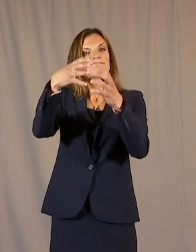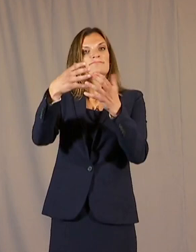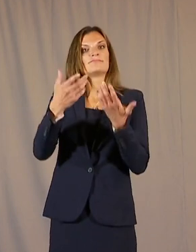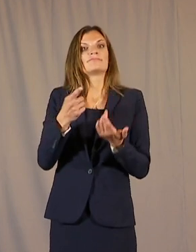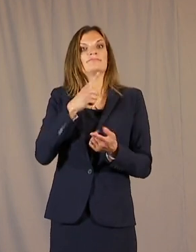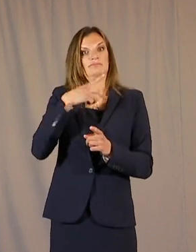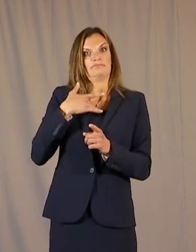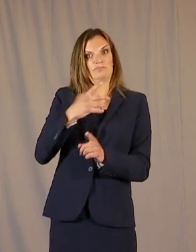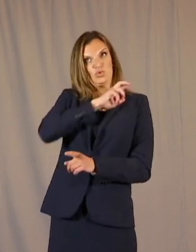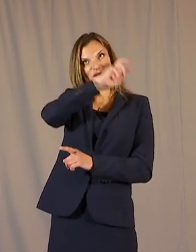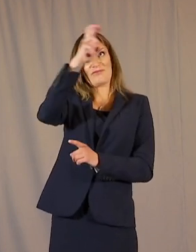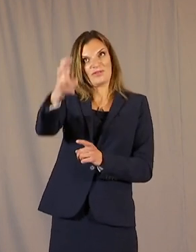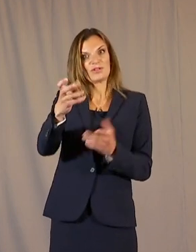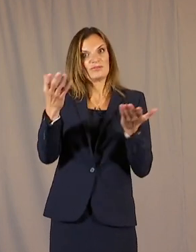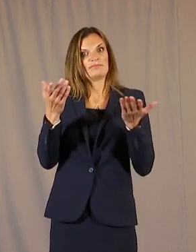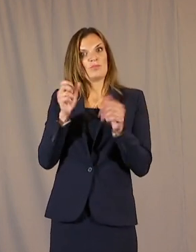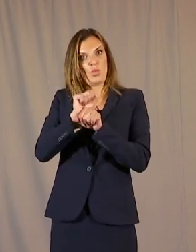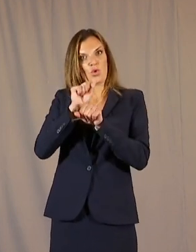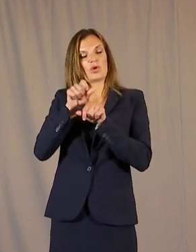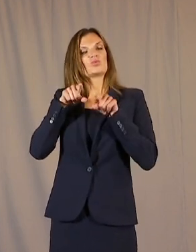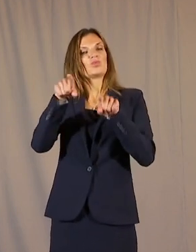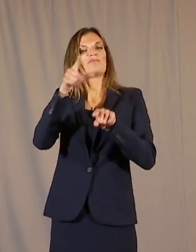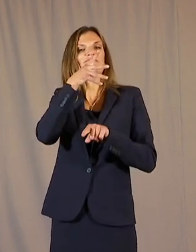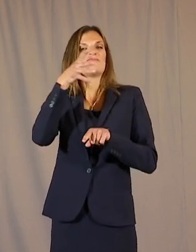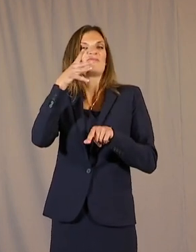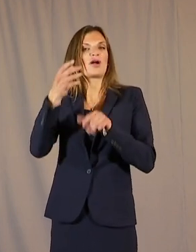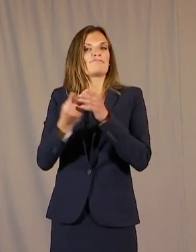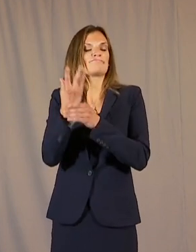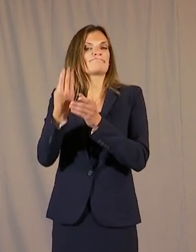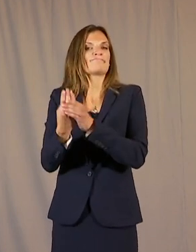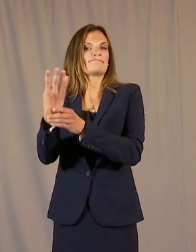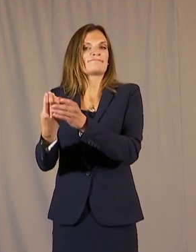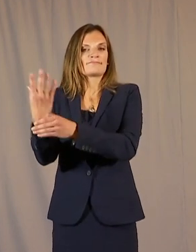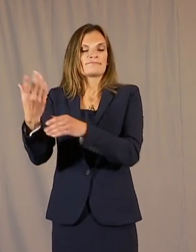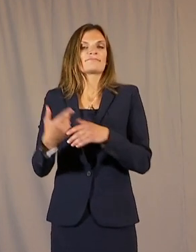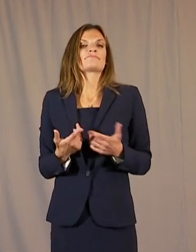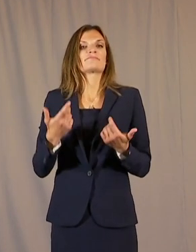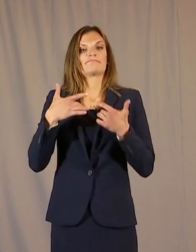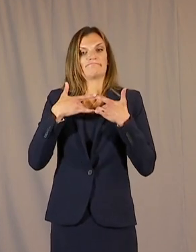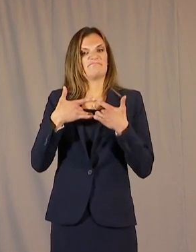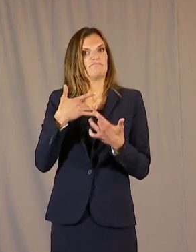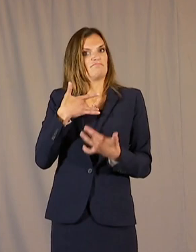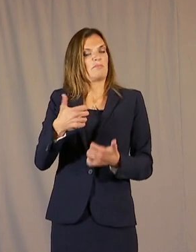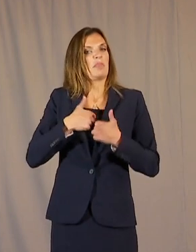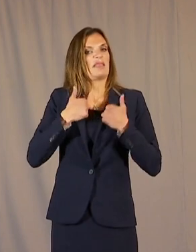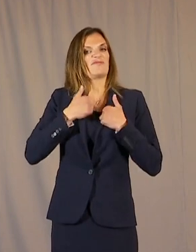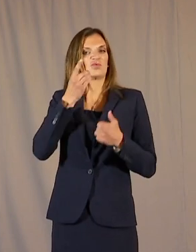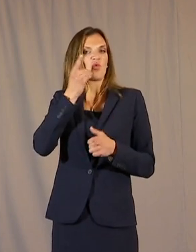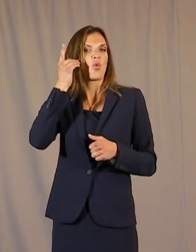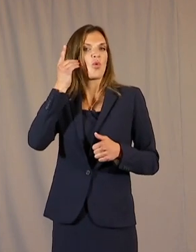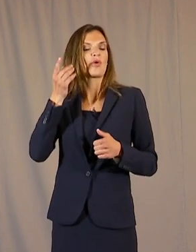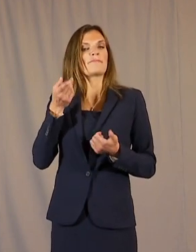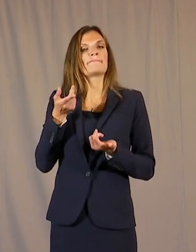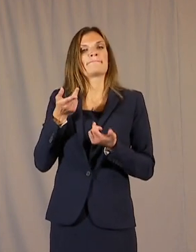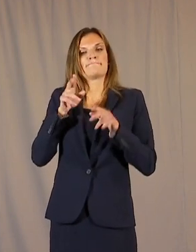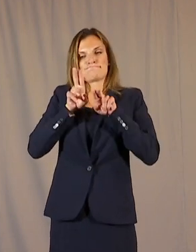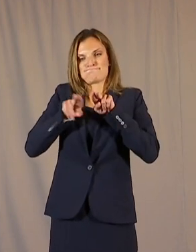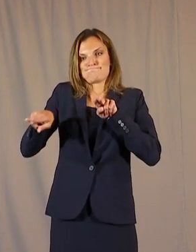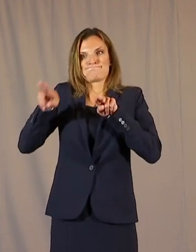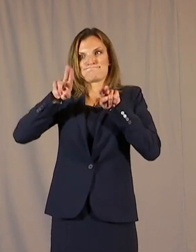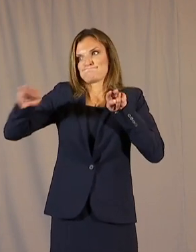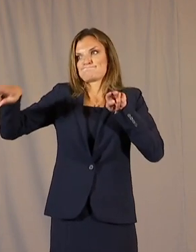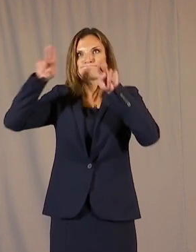travel here to work during the growth season. They live in kind of dormitories, which again makes them